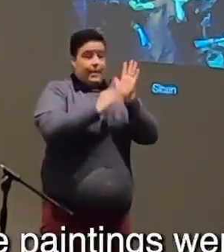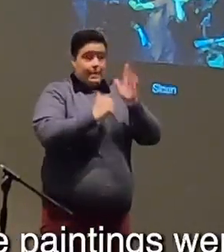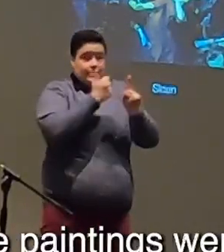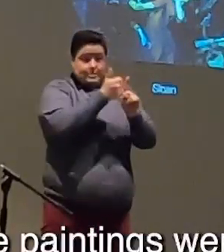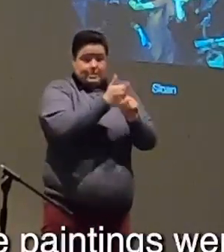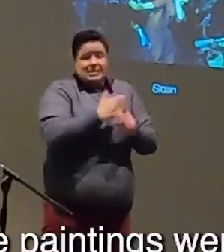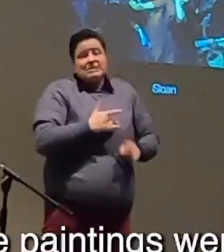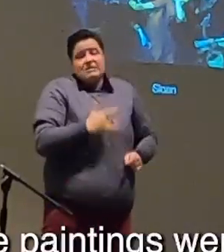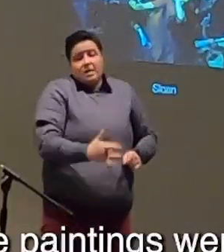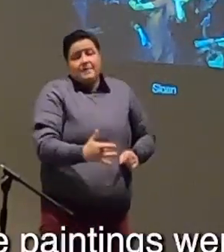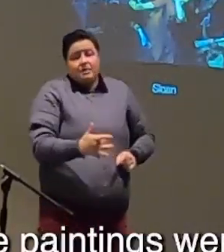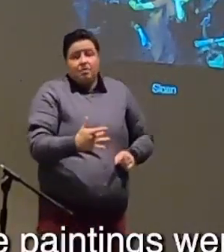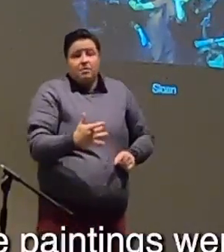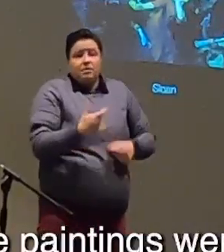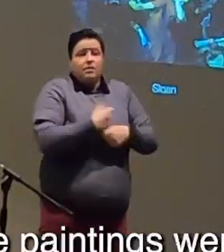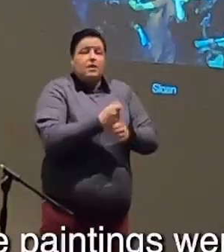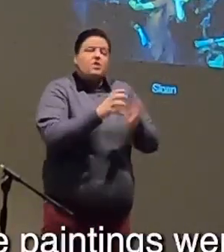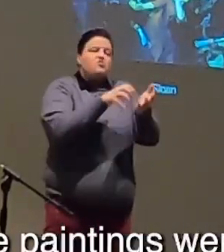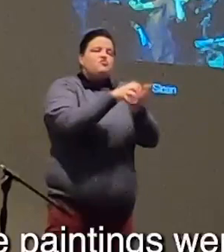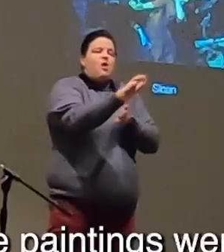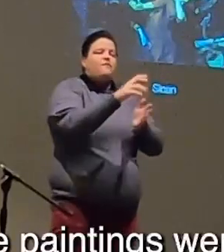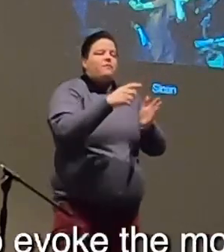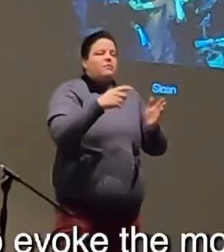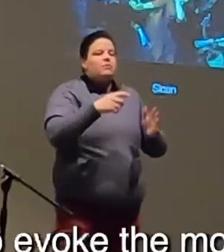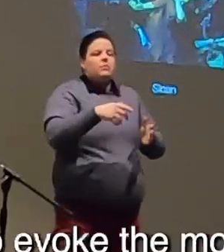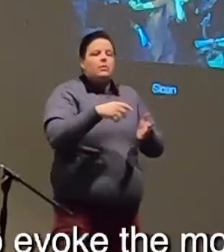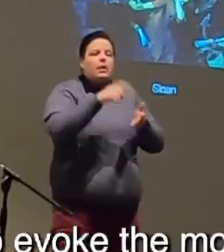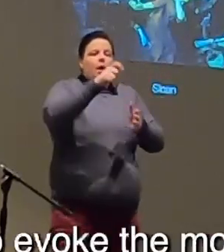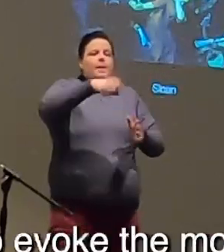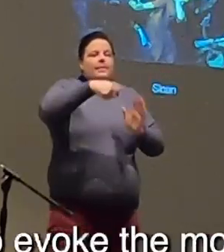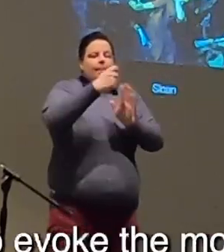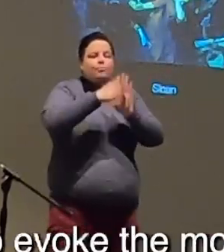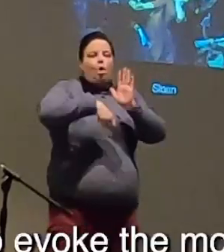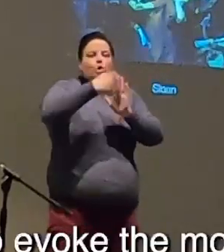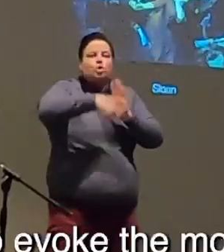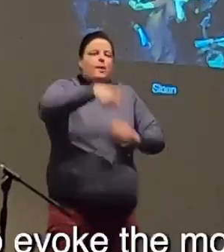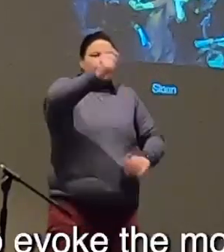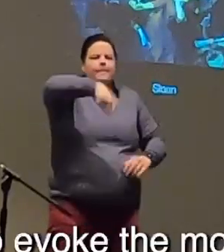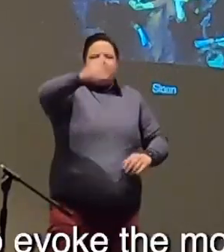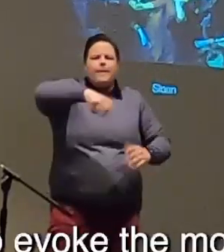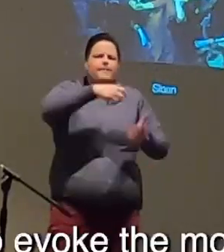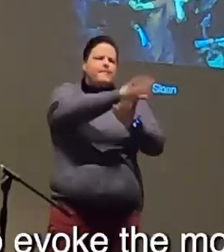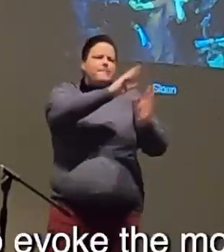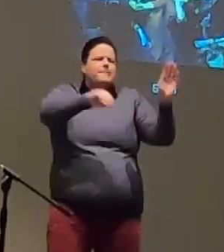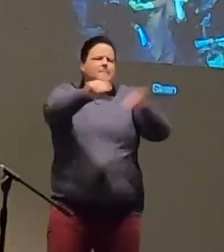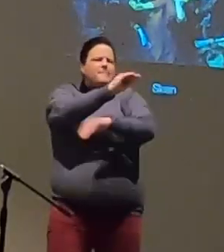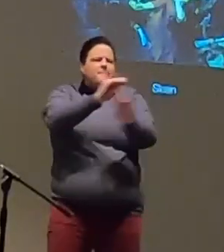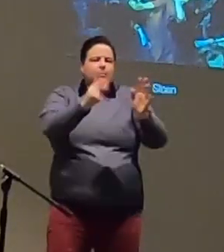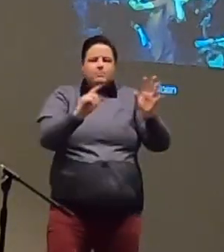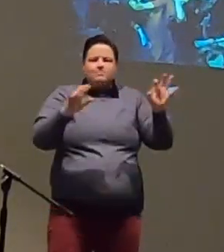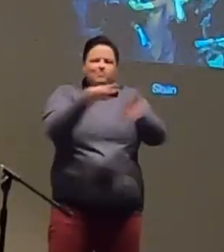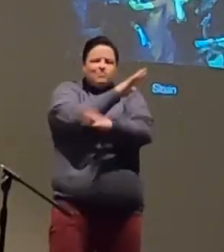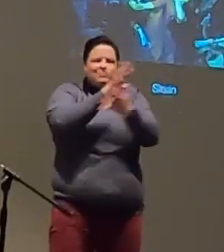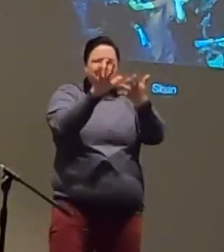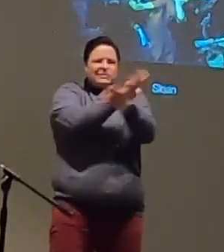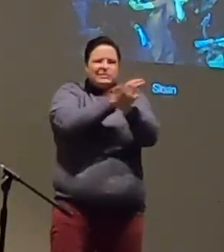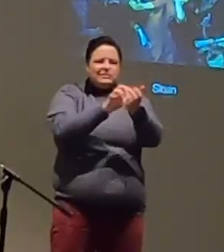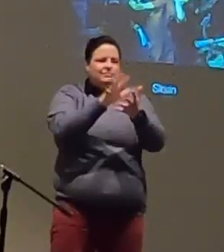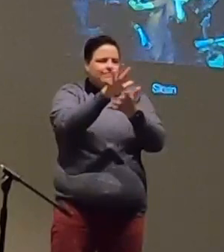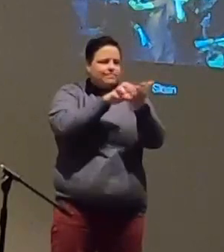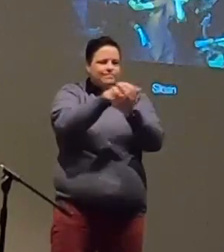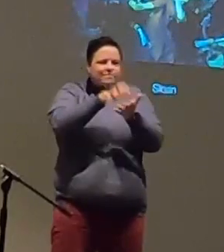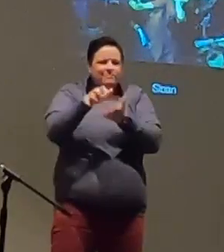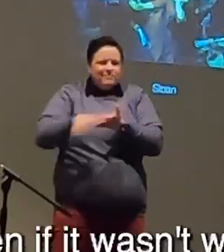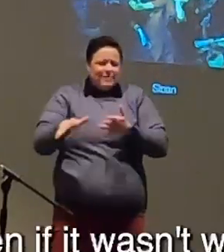were usually composed of rough brush strokes to evoke the movement and the grit of the city. It was all about depicting